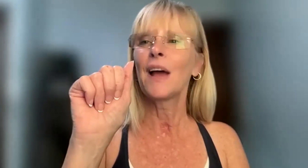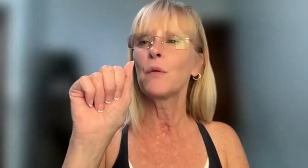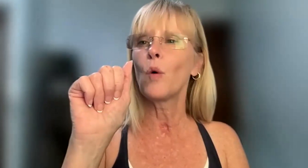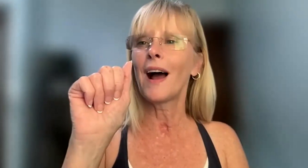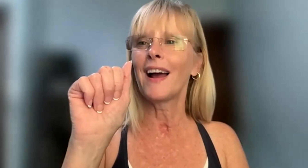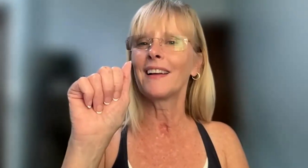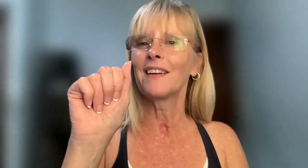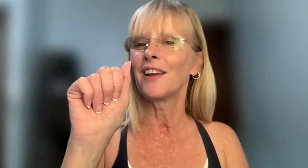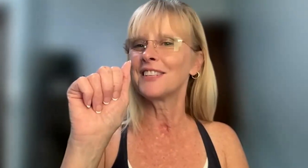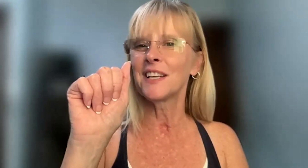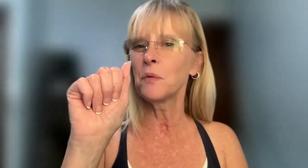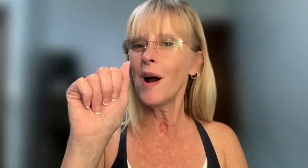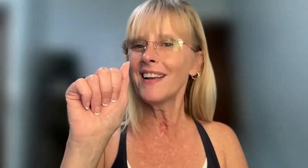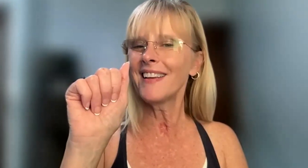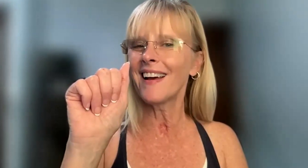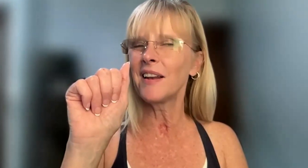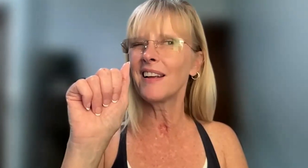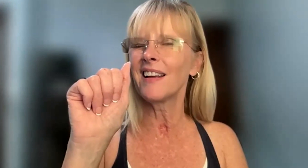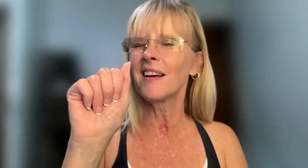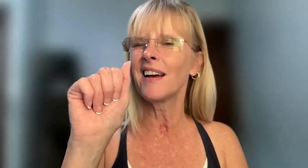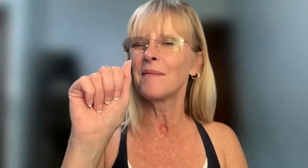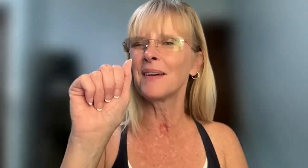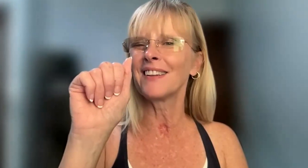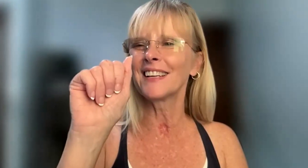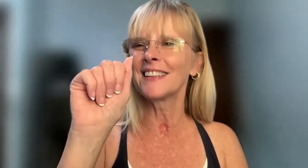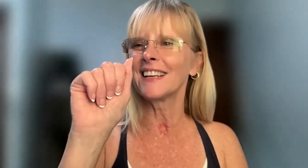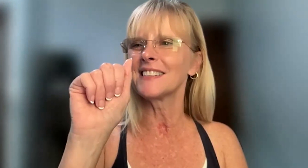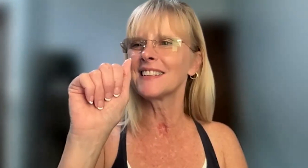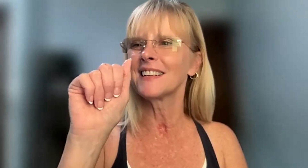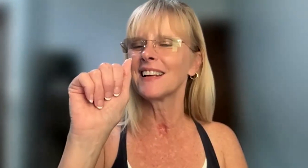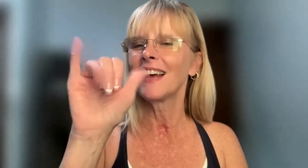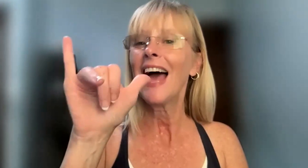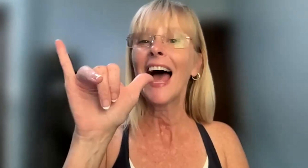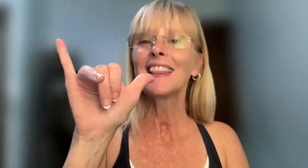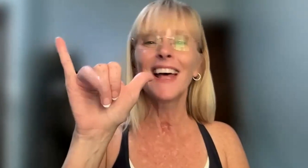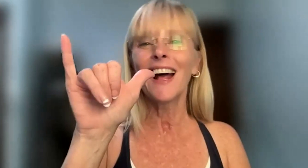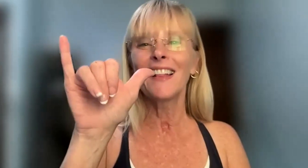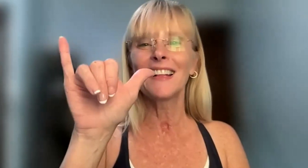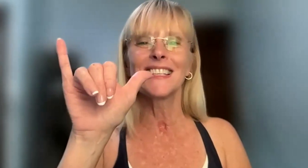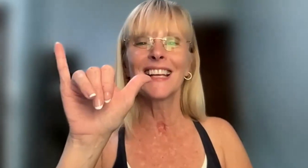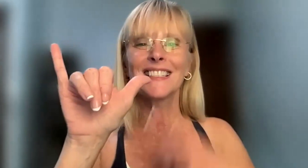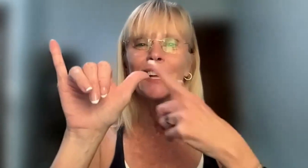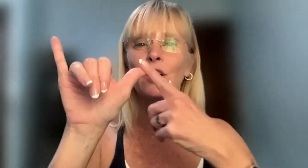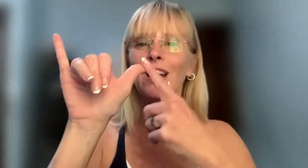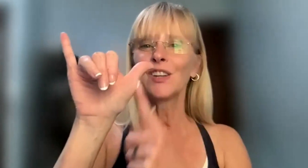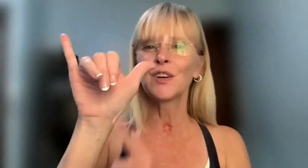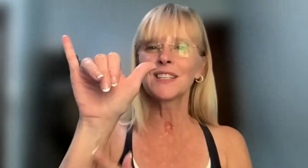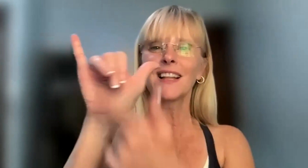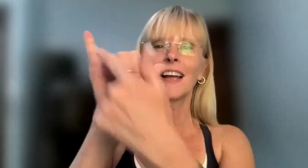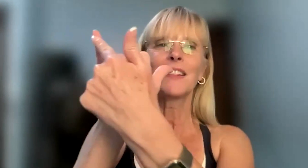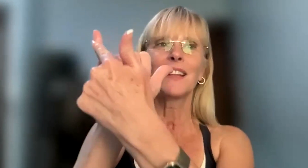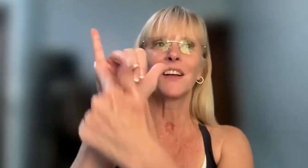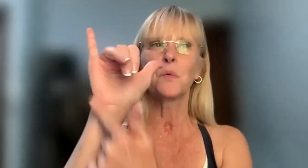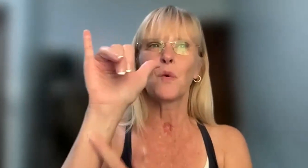And Y. You haven't done Y yet, but look at this. Ta-da, that's the next letter. It looks like the letter